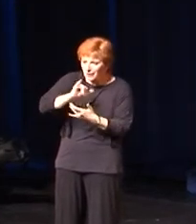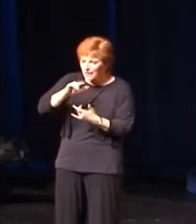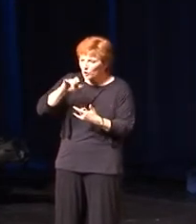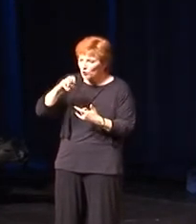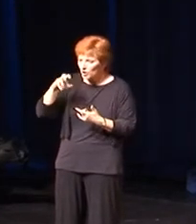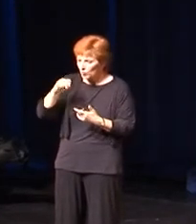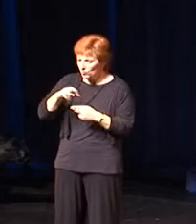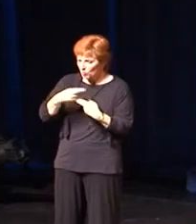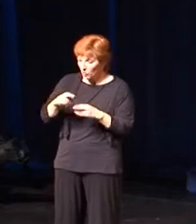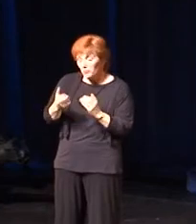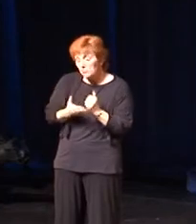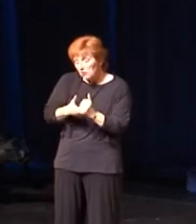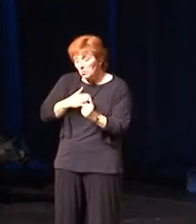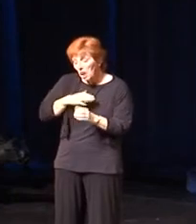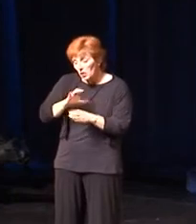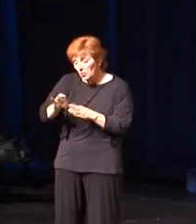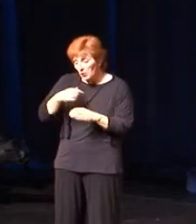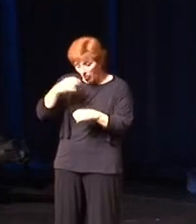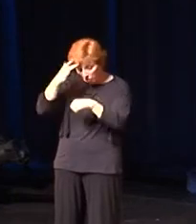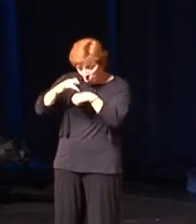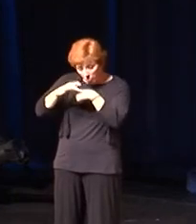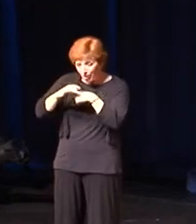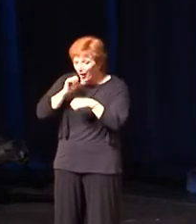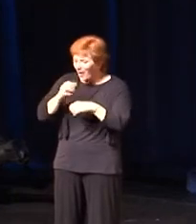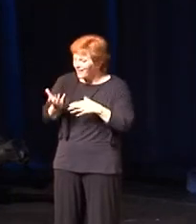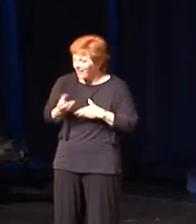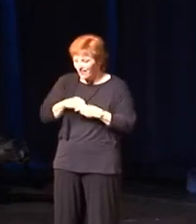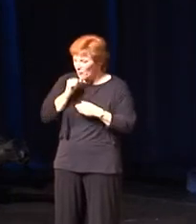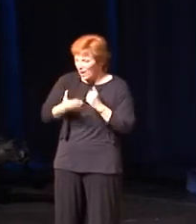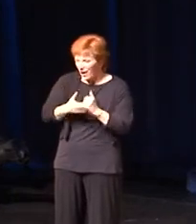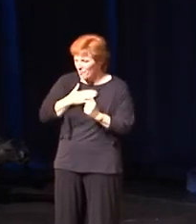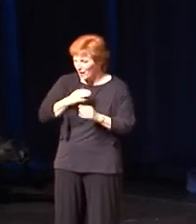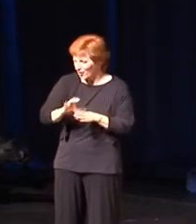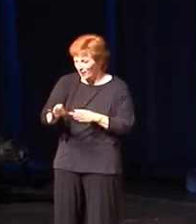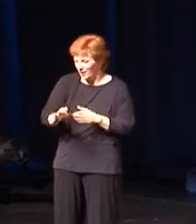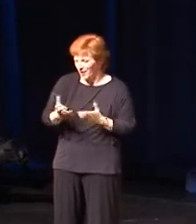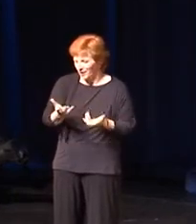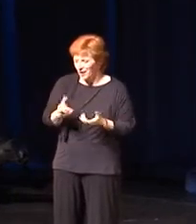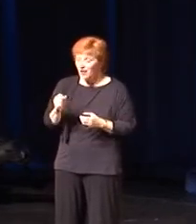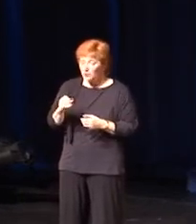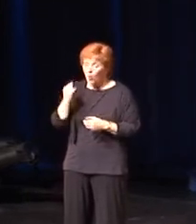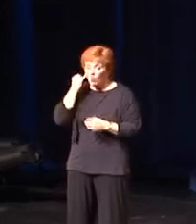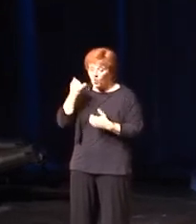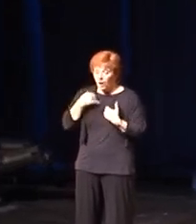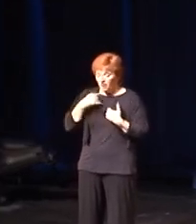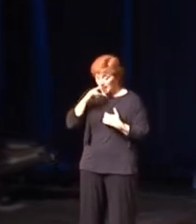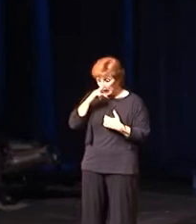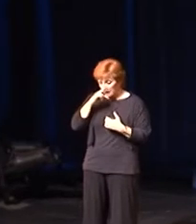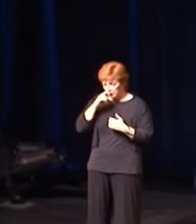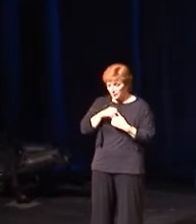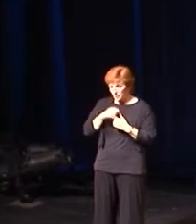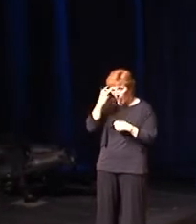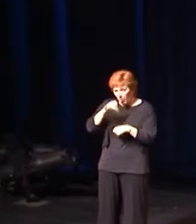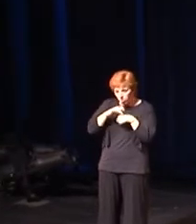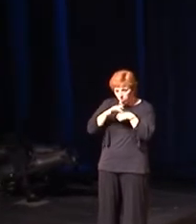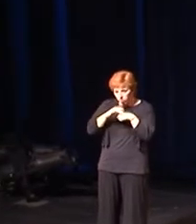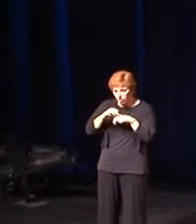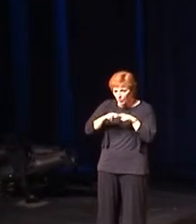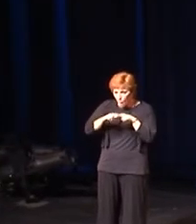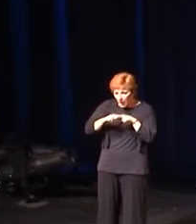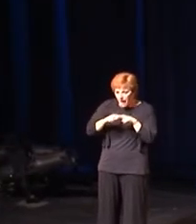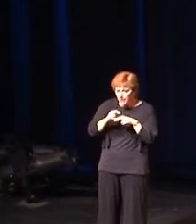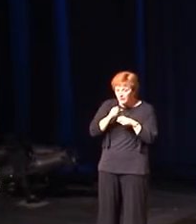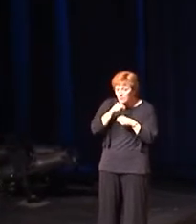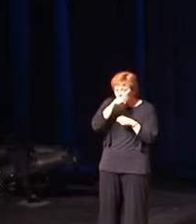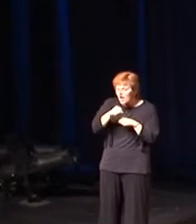in my career. If I'd gotten fixated on autism, that wouldn't be help my career. So let's say you got a little kid and he's fixated on trains. He